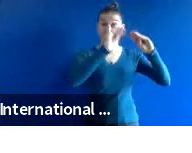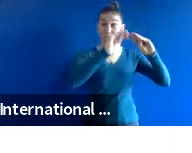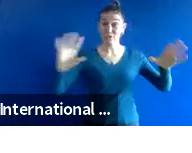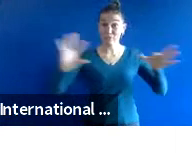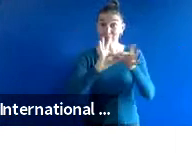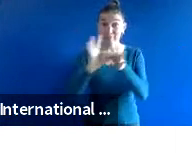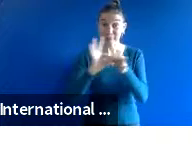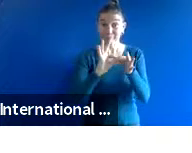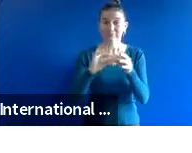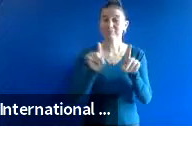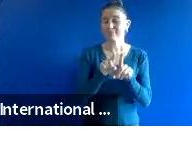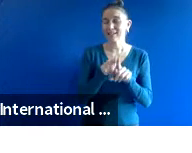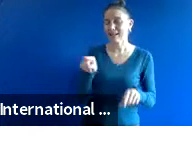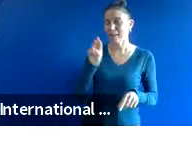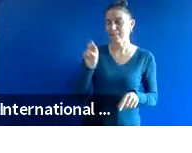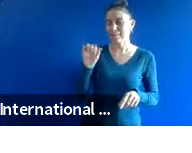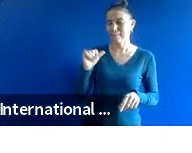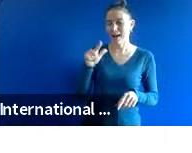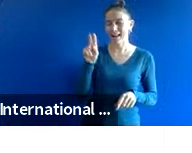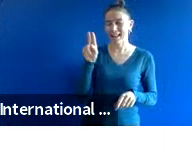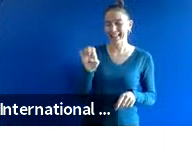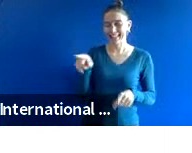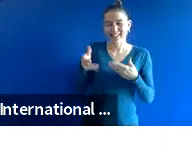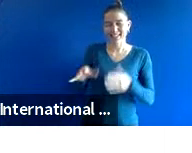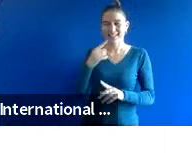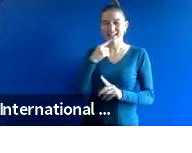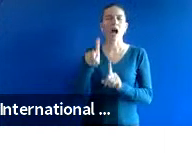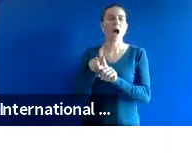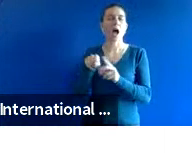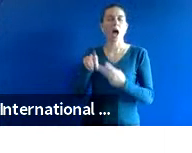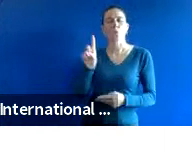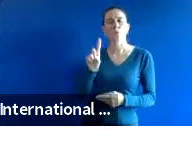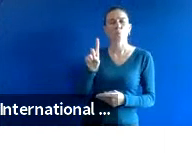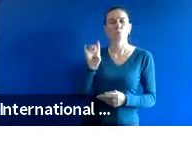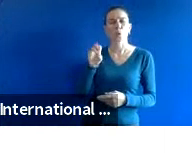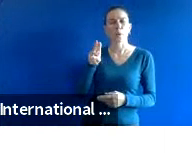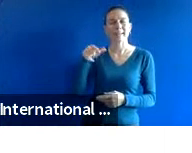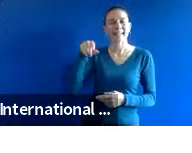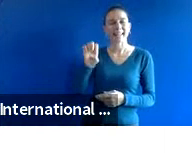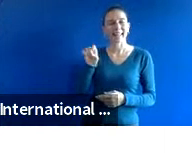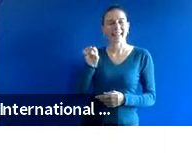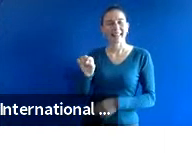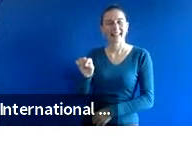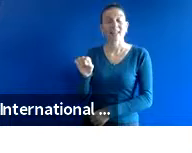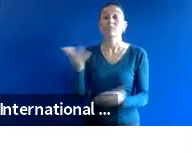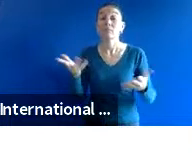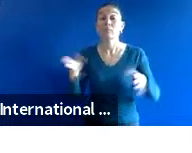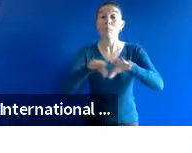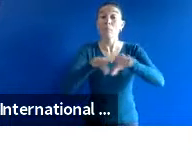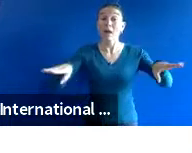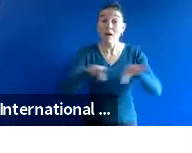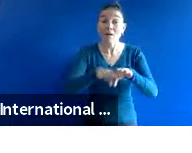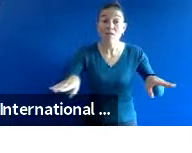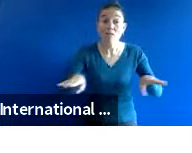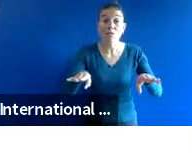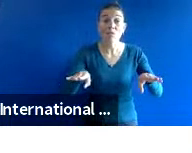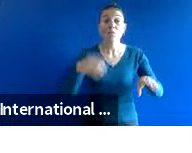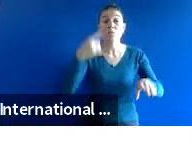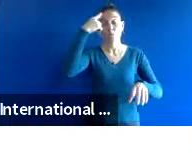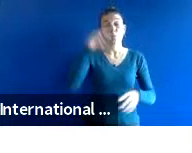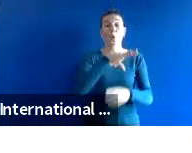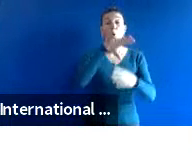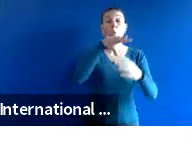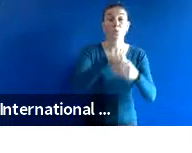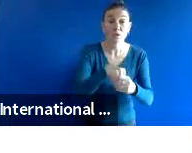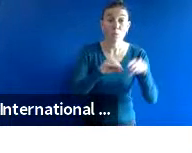Magali mentioned, it's more the topic of where Dominique is working on. That's the platform of inclusivemobility.eu. And that's